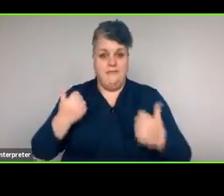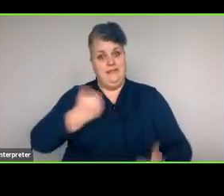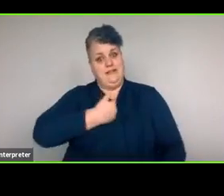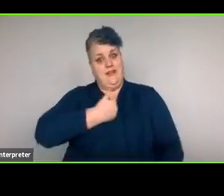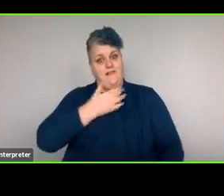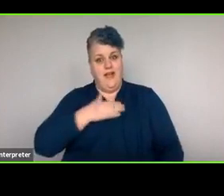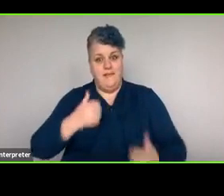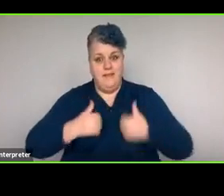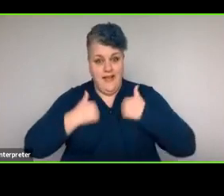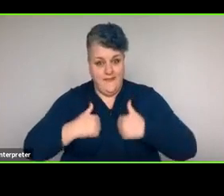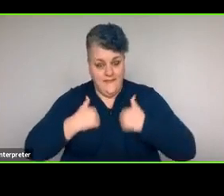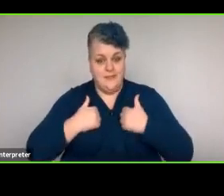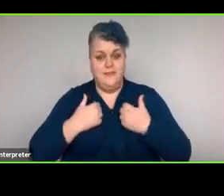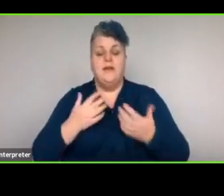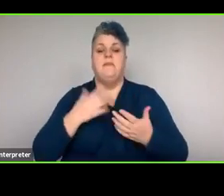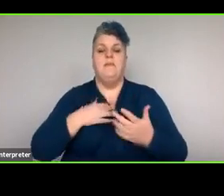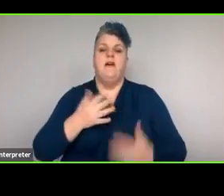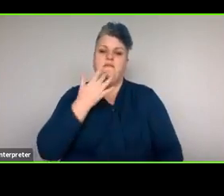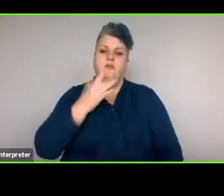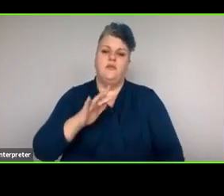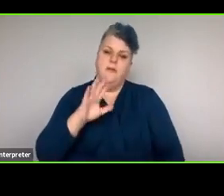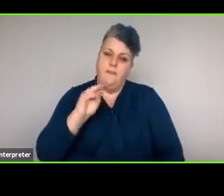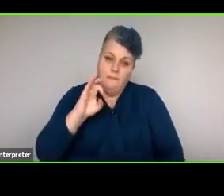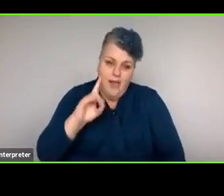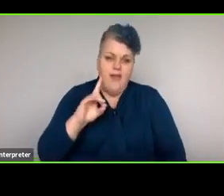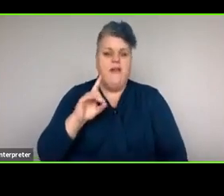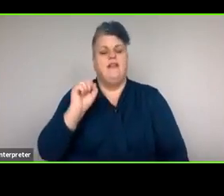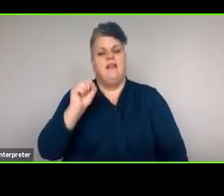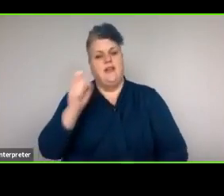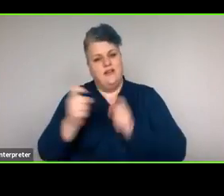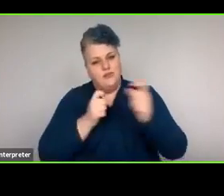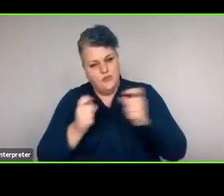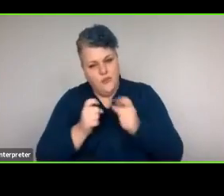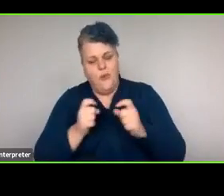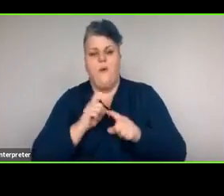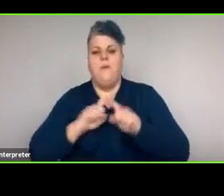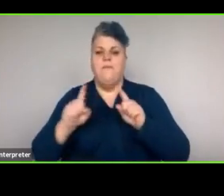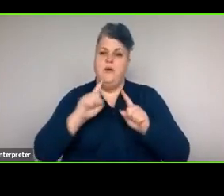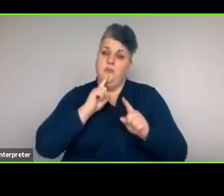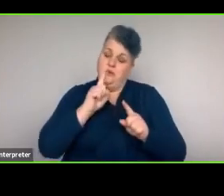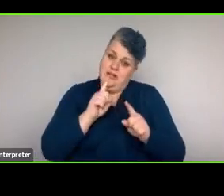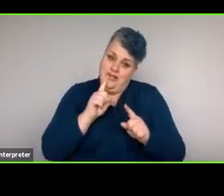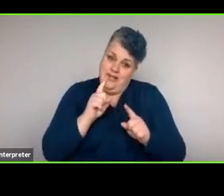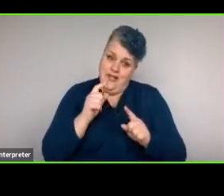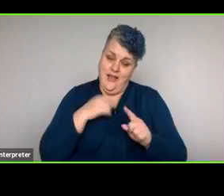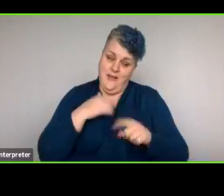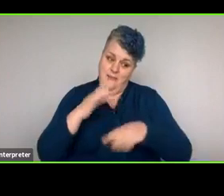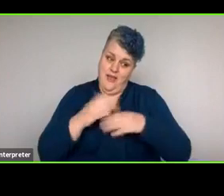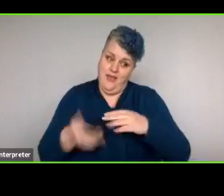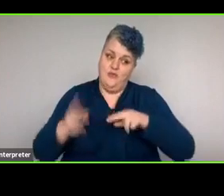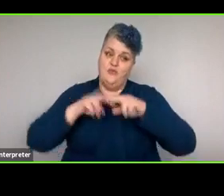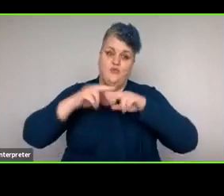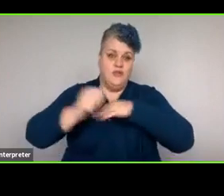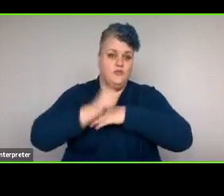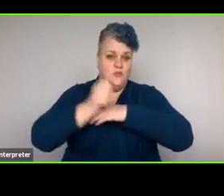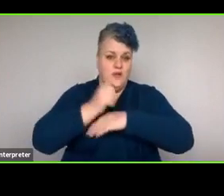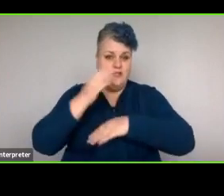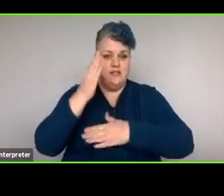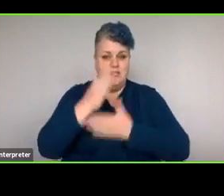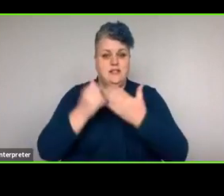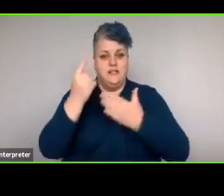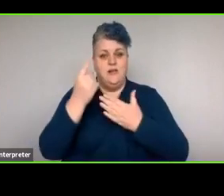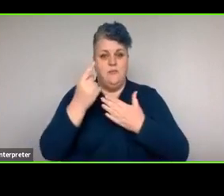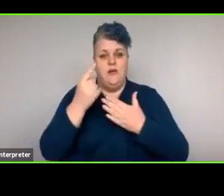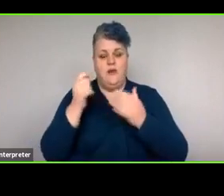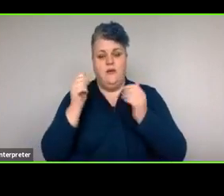lives with asthma. Fortunately, mine's mild and controlled, but technically I would be at more of an increased risk than someone who's living without HIV and